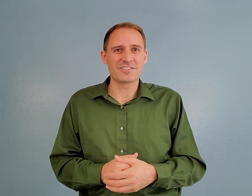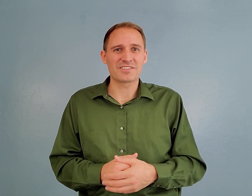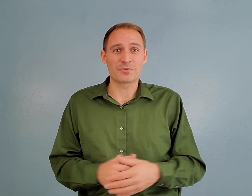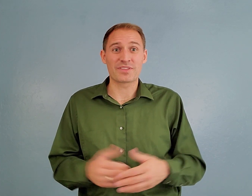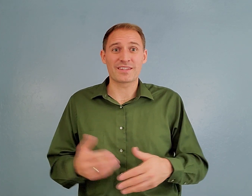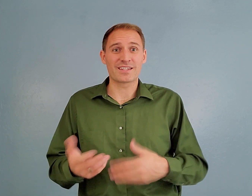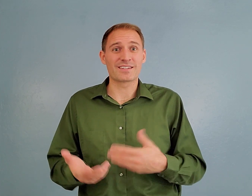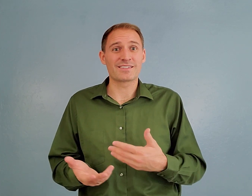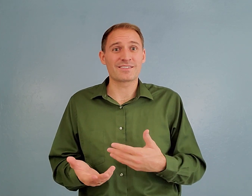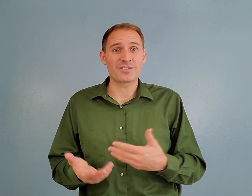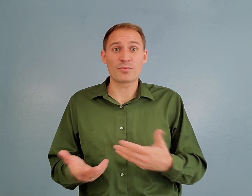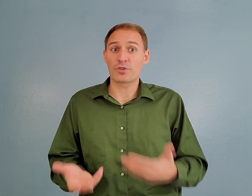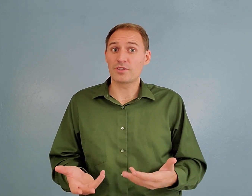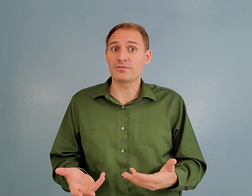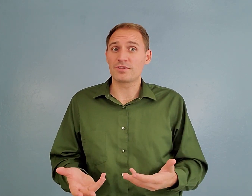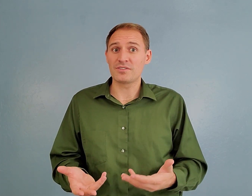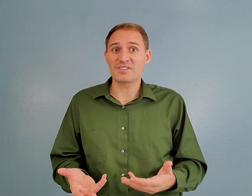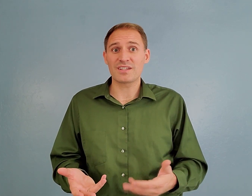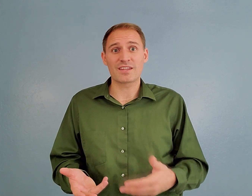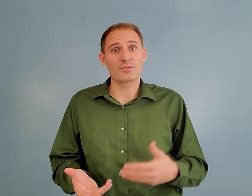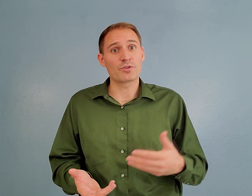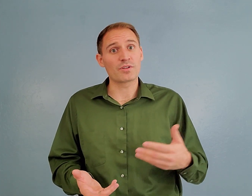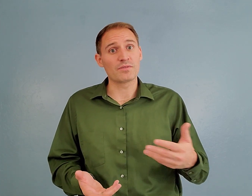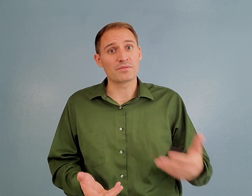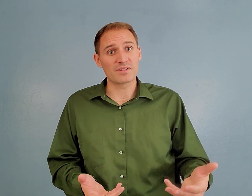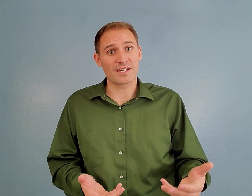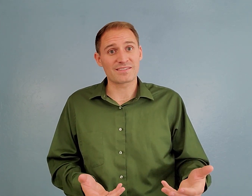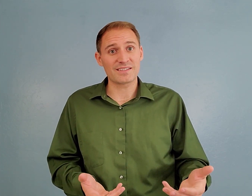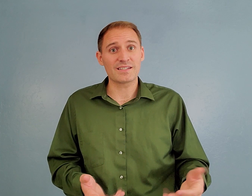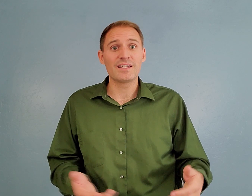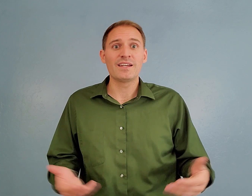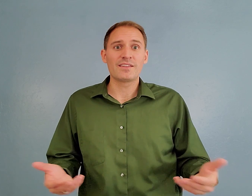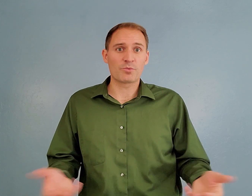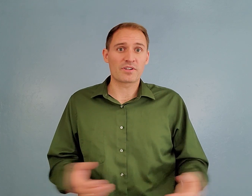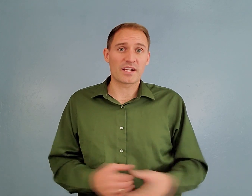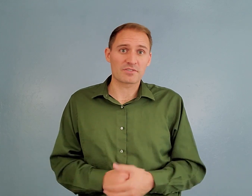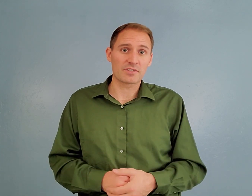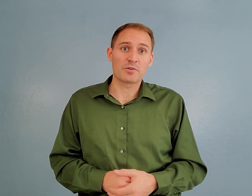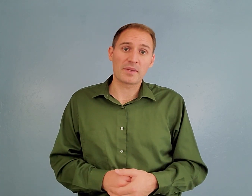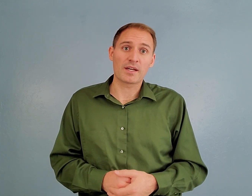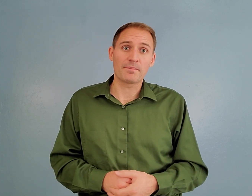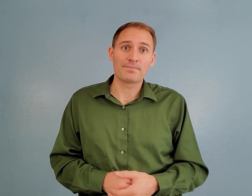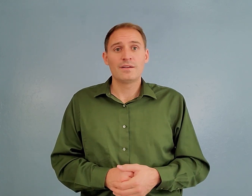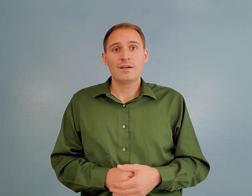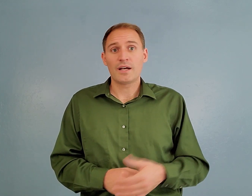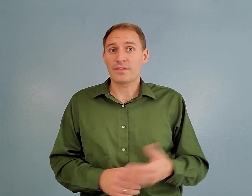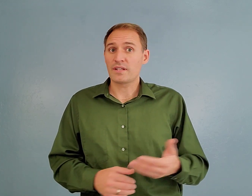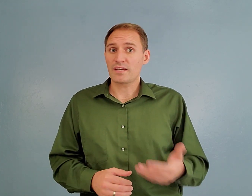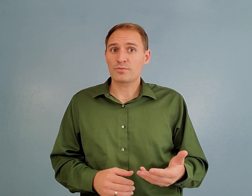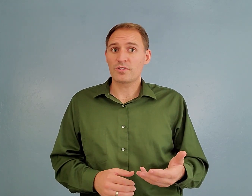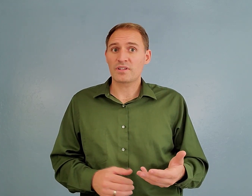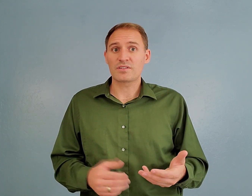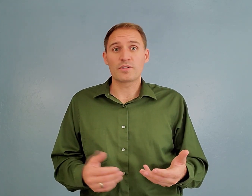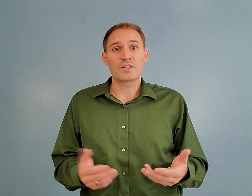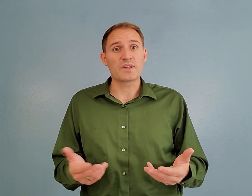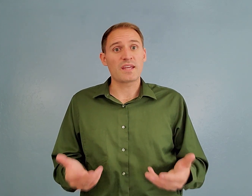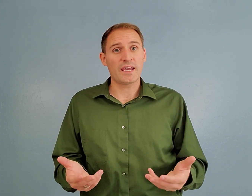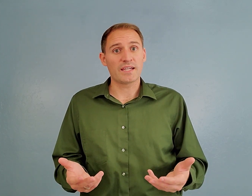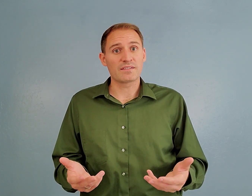and with the more you use it and the more you see it, the more natural it will become. The next word is going to be can. So